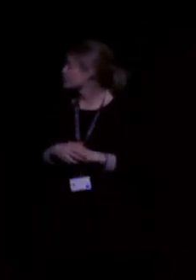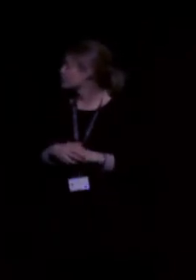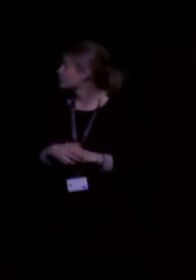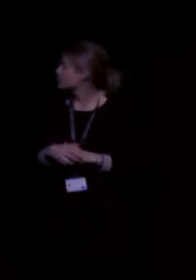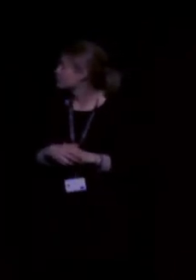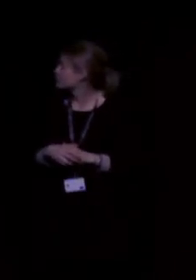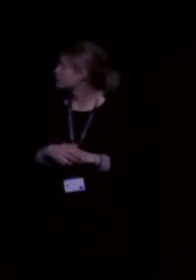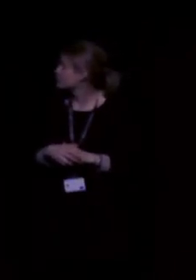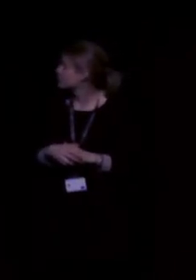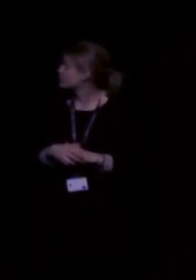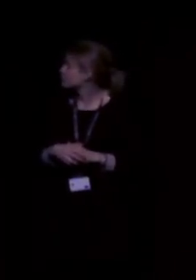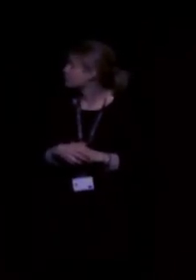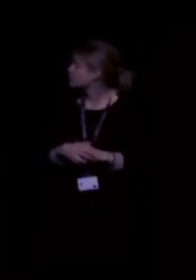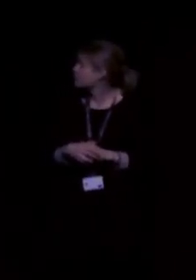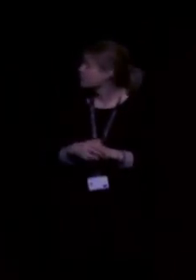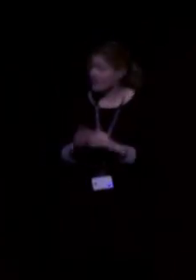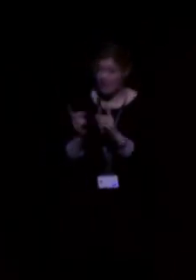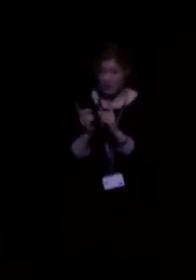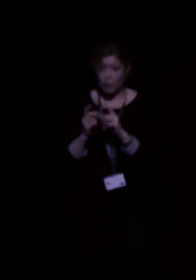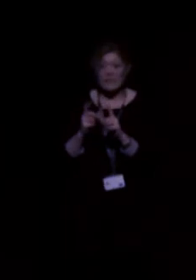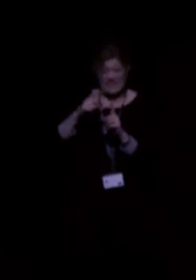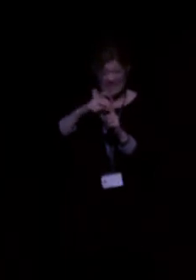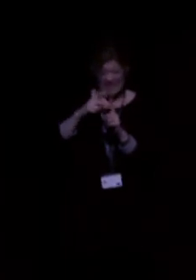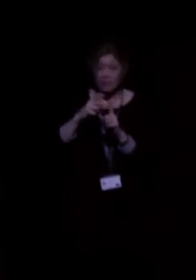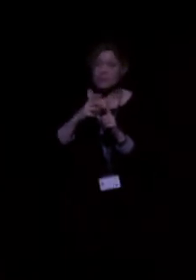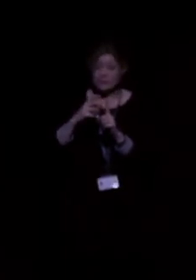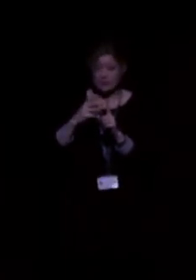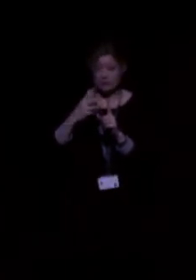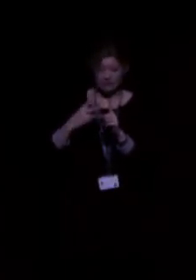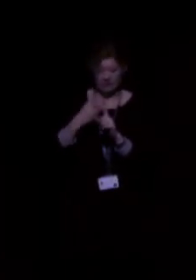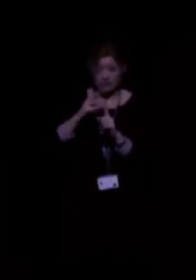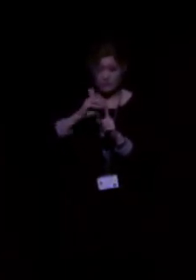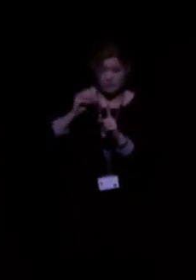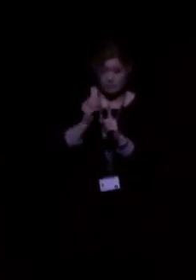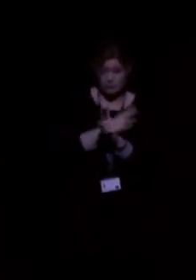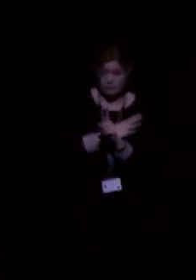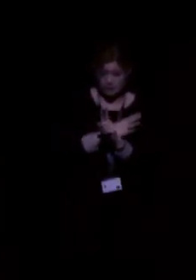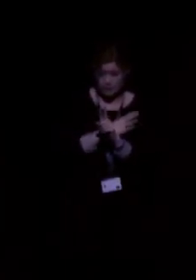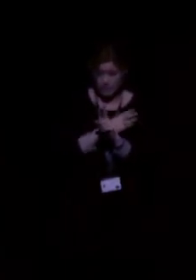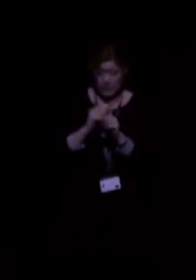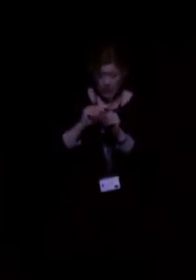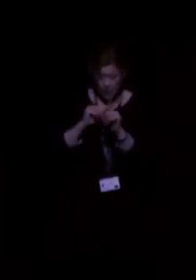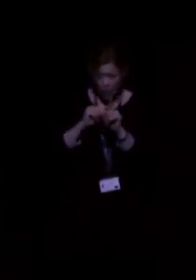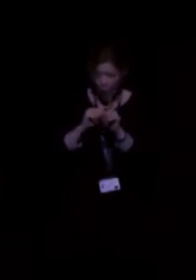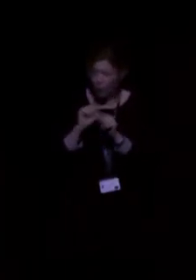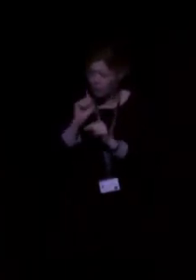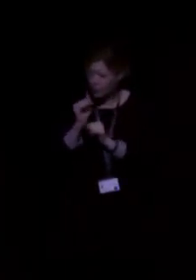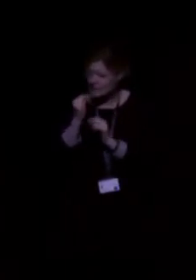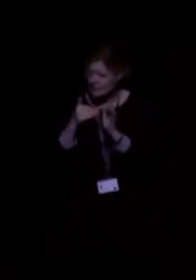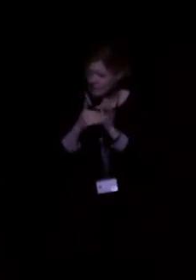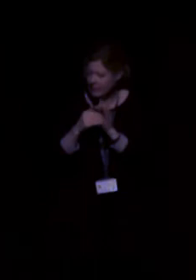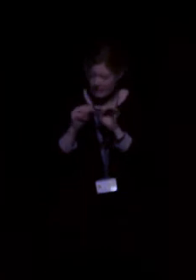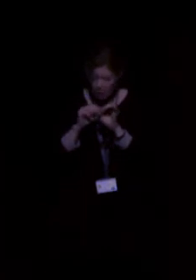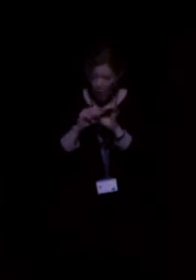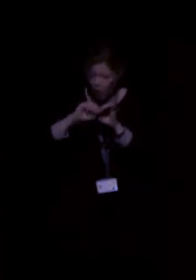So essentially what one does is remove the arch of the stapes, makes a very small hole in the foot plate, 0.6 millimeter hole.